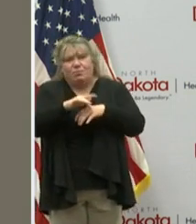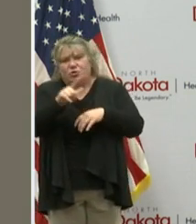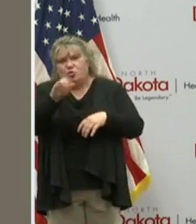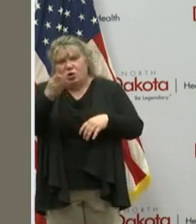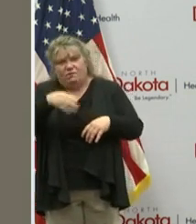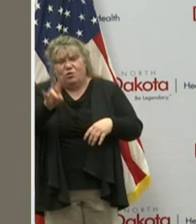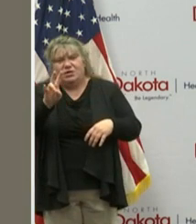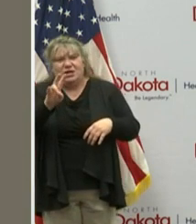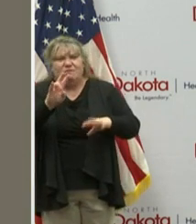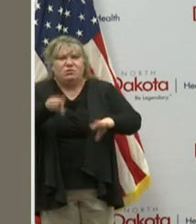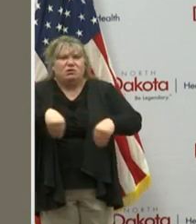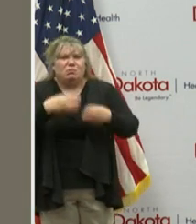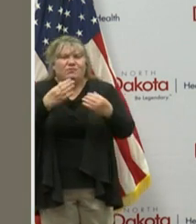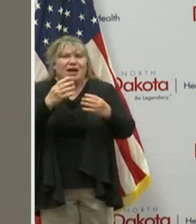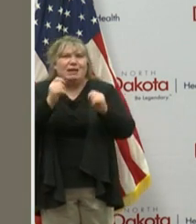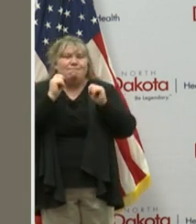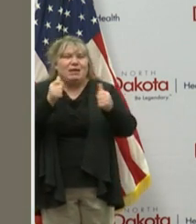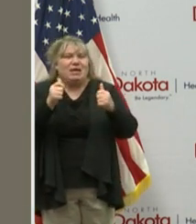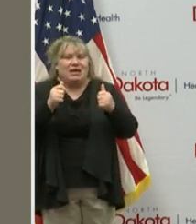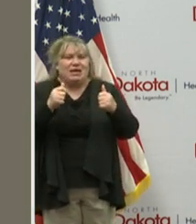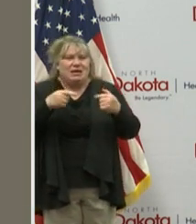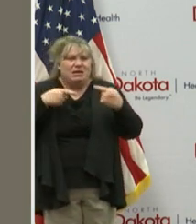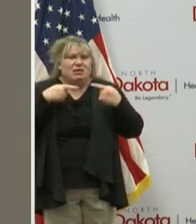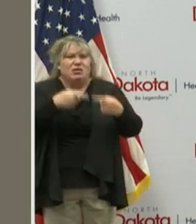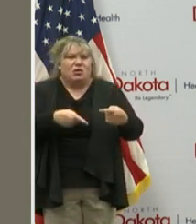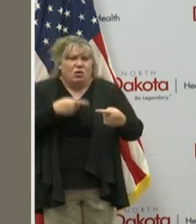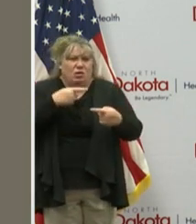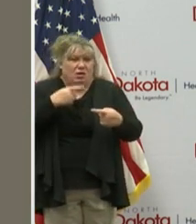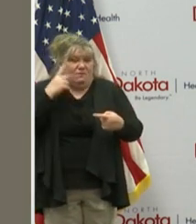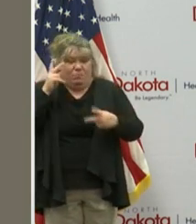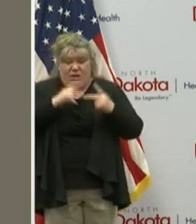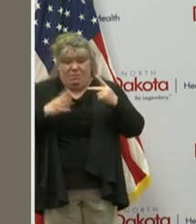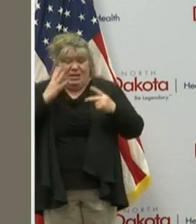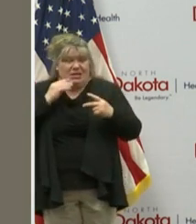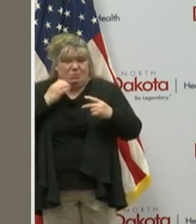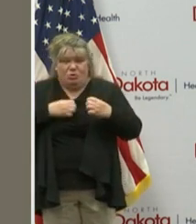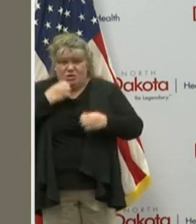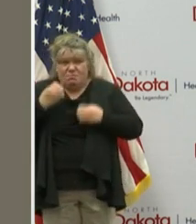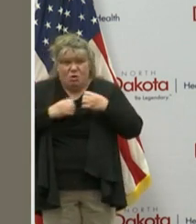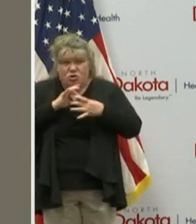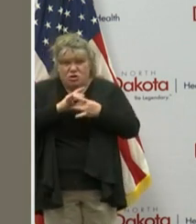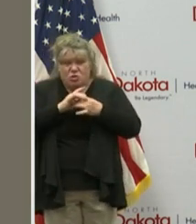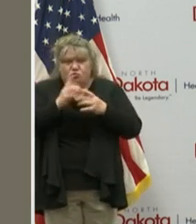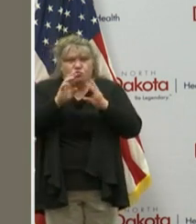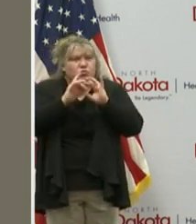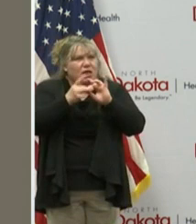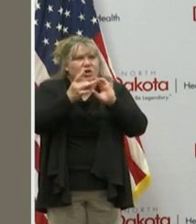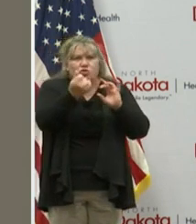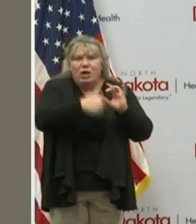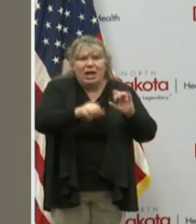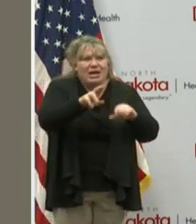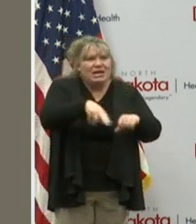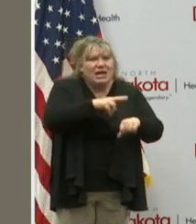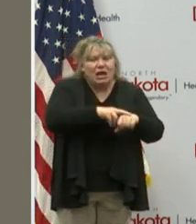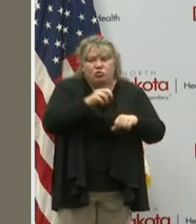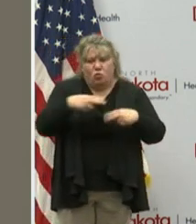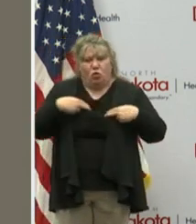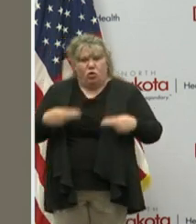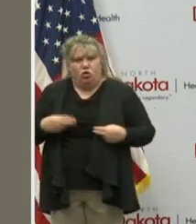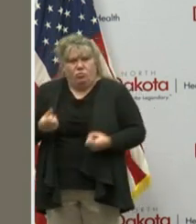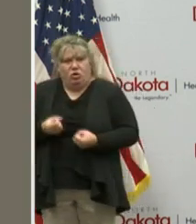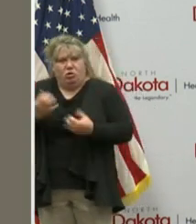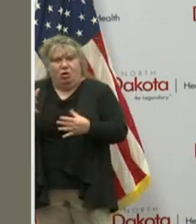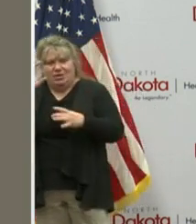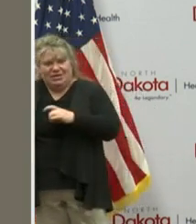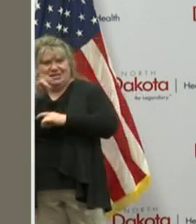dedicated to provide immediate crisis counseling for people who are experiencing emotional distress related to any natural or